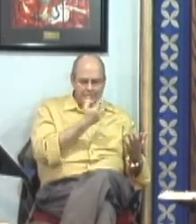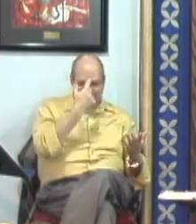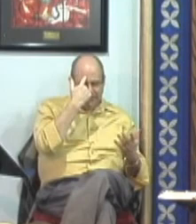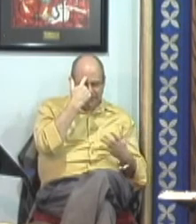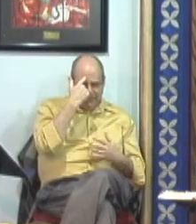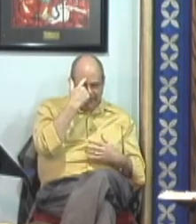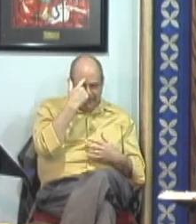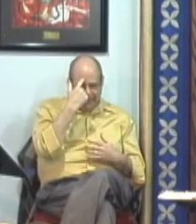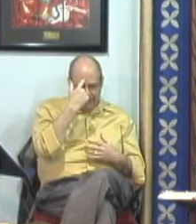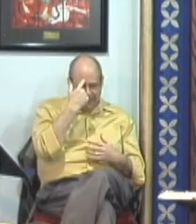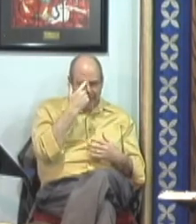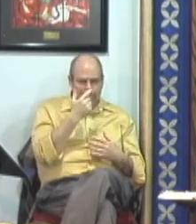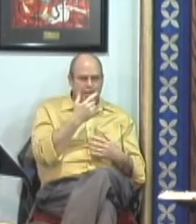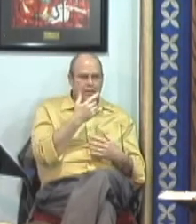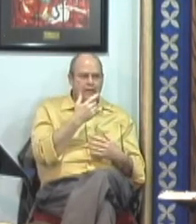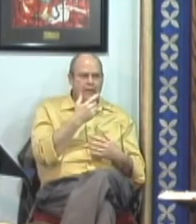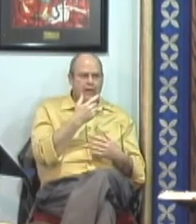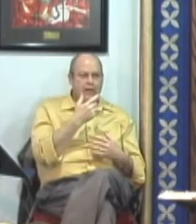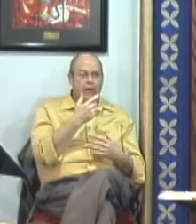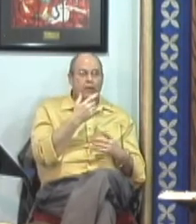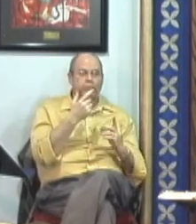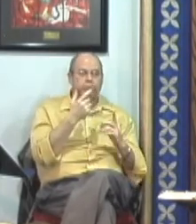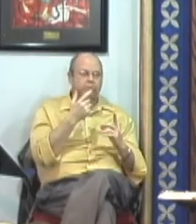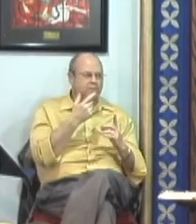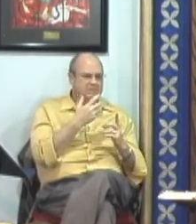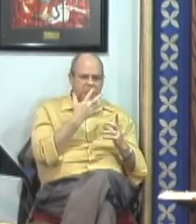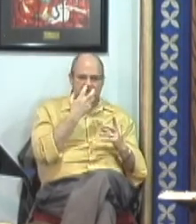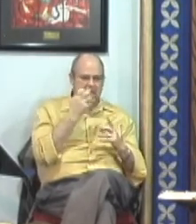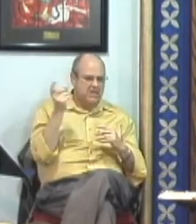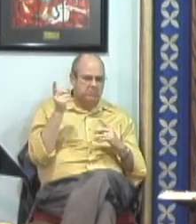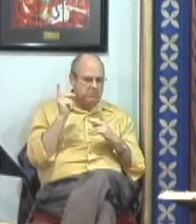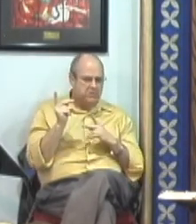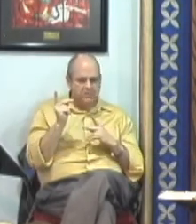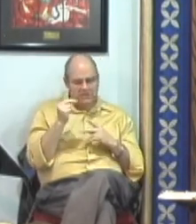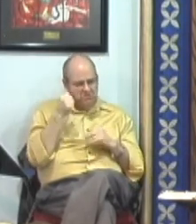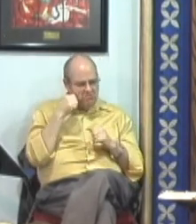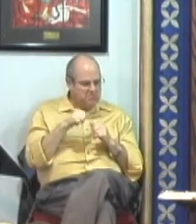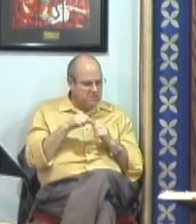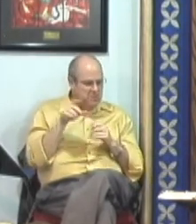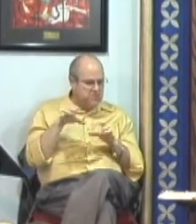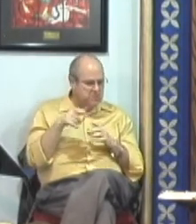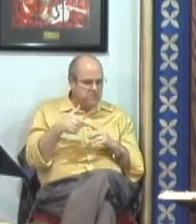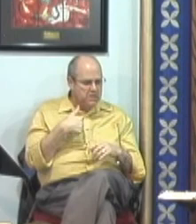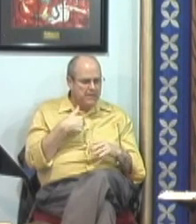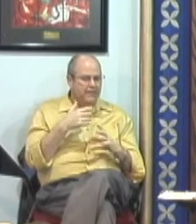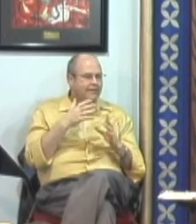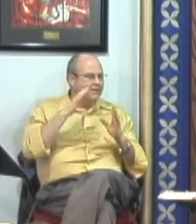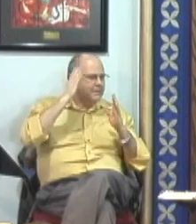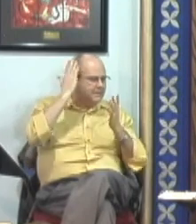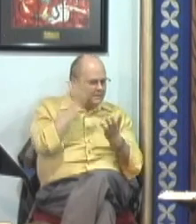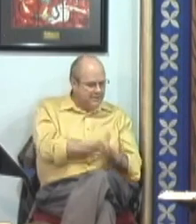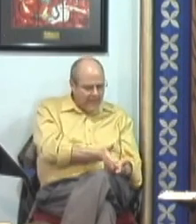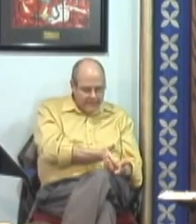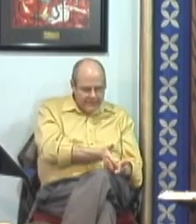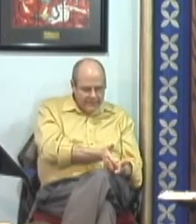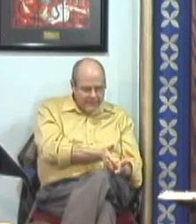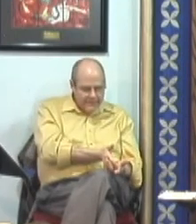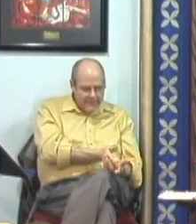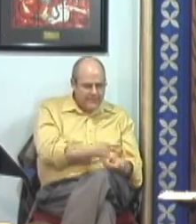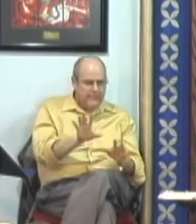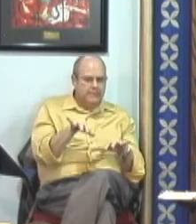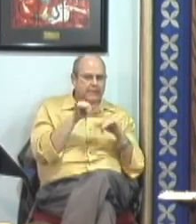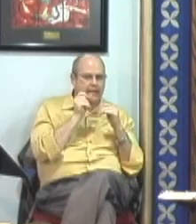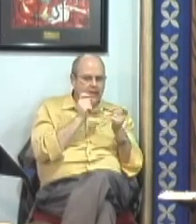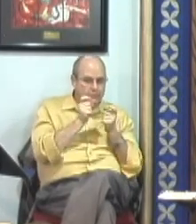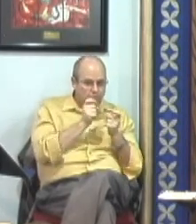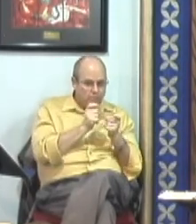thinking, I'm going down this road of, oh, then I'll get back at this person, and I'll do this, and I'll show them. And got to stop that and take control and